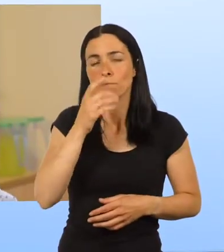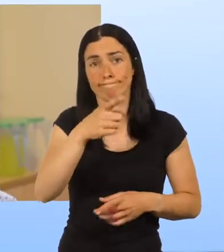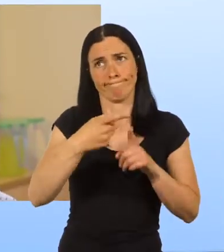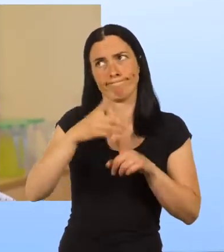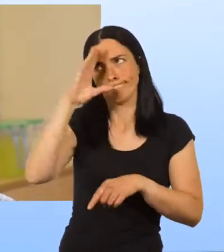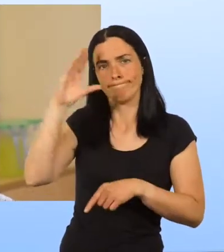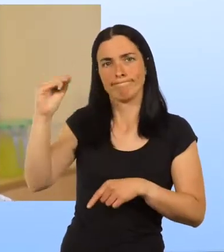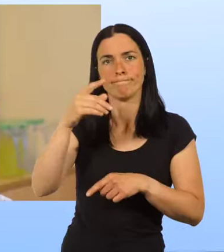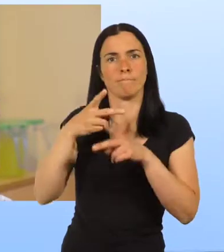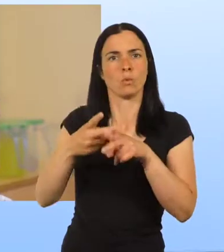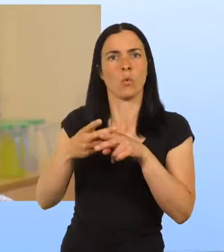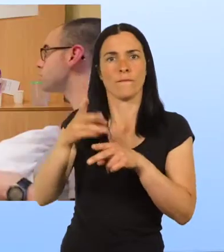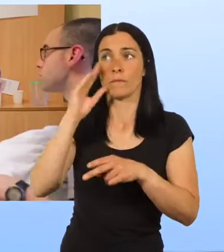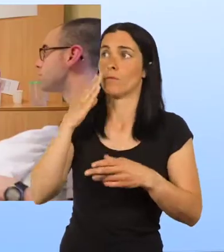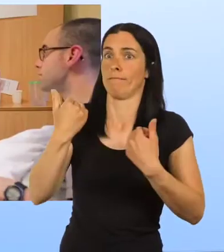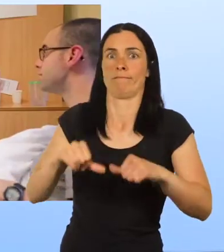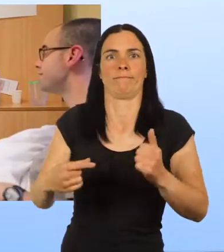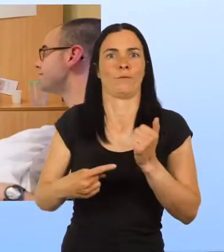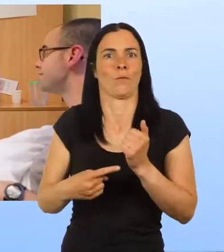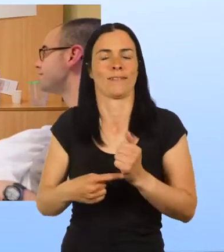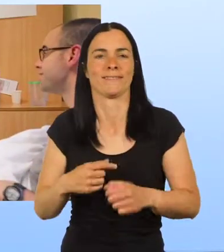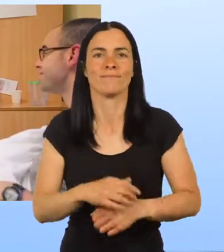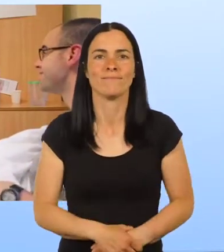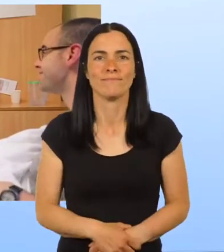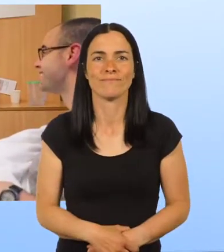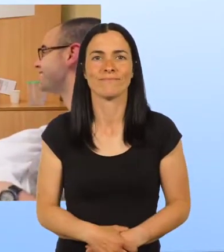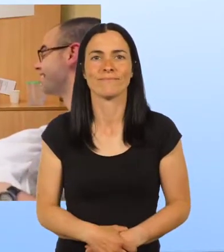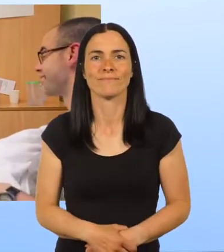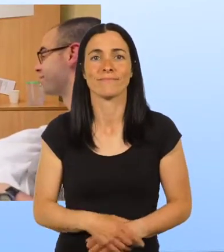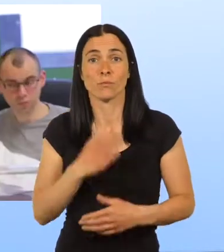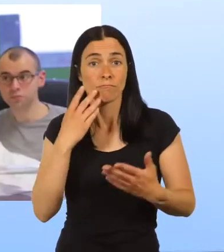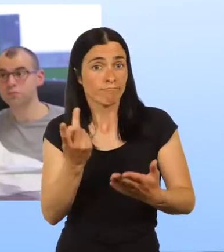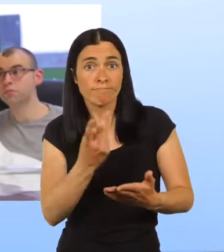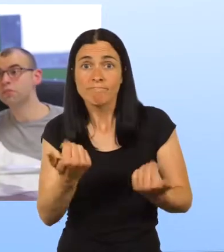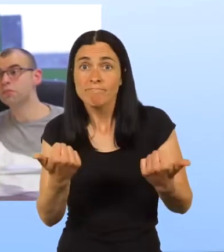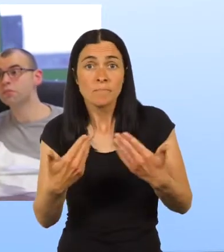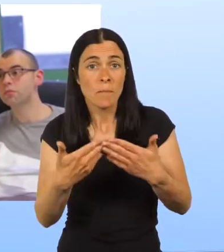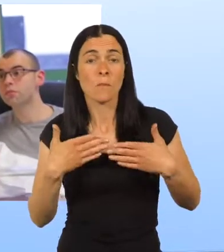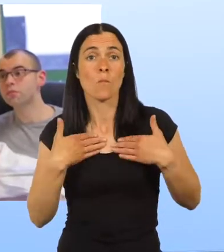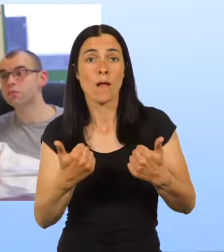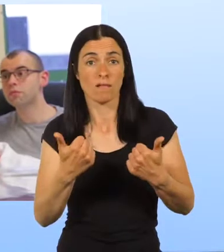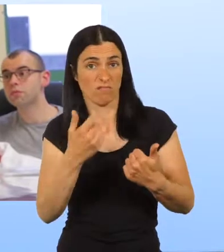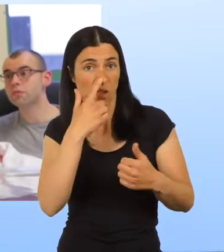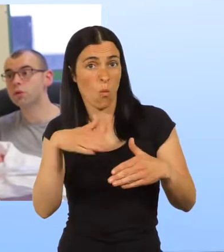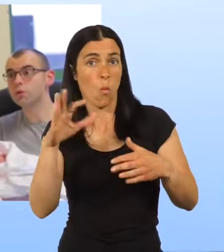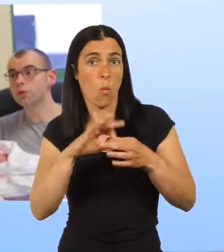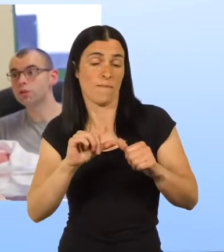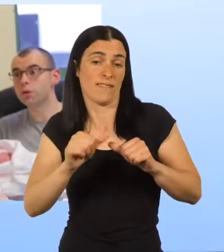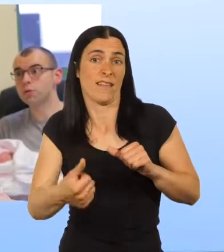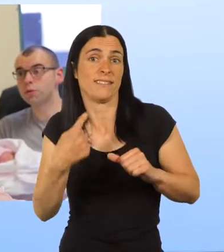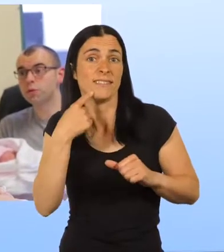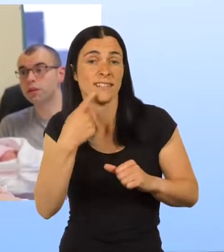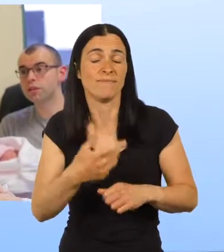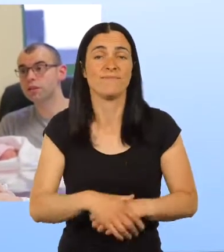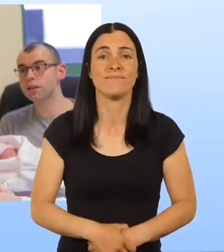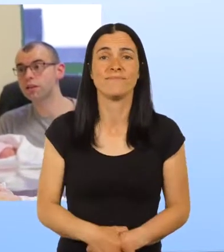of fluids and let your midwife know when you've managed to pass urine. If you and your baby are both well, then you may